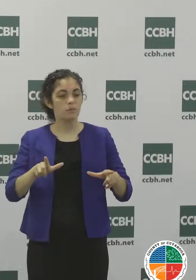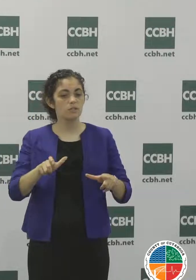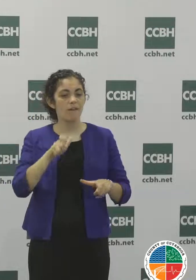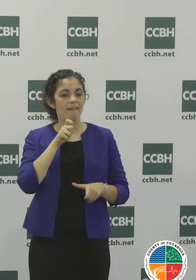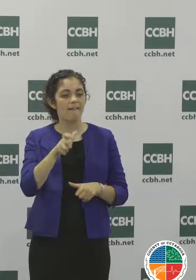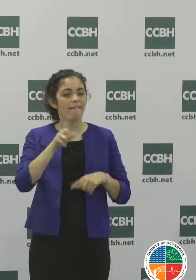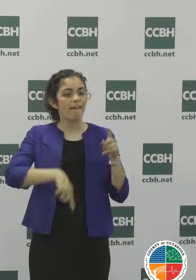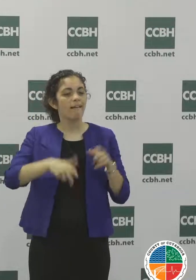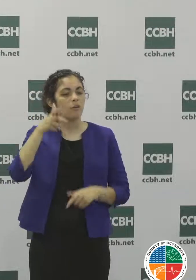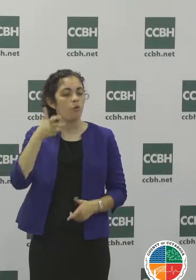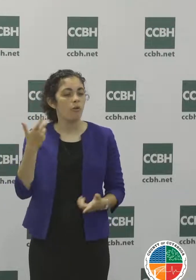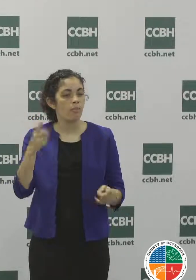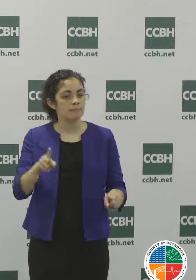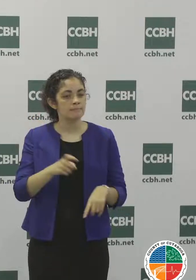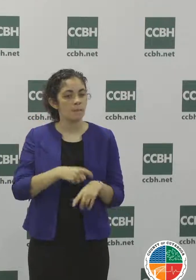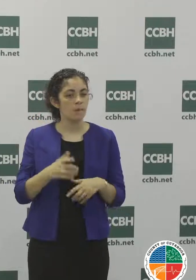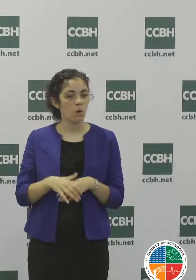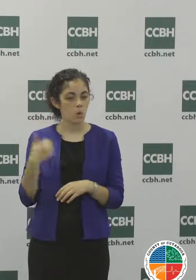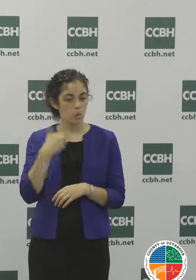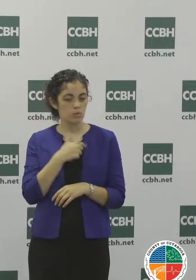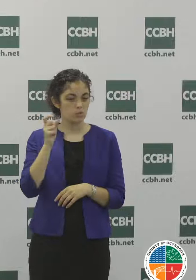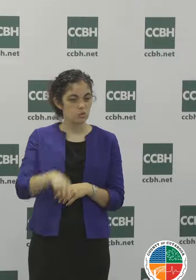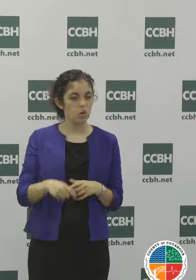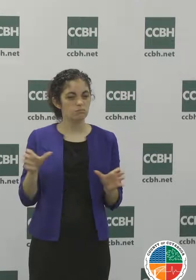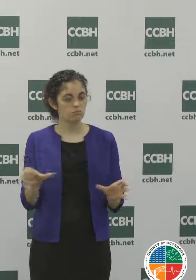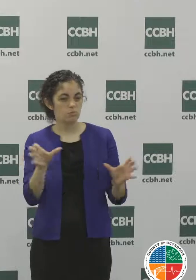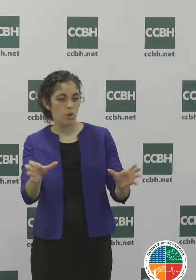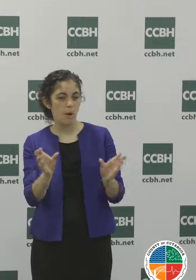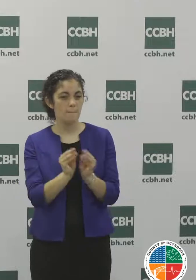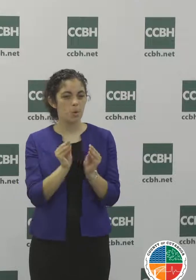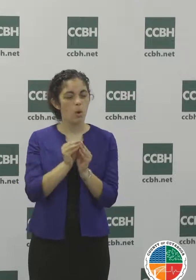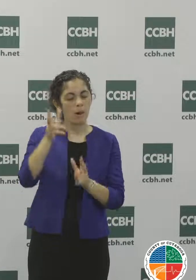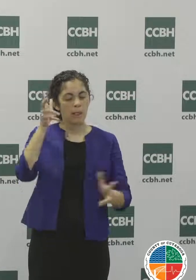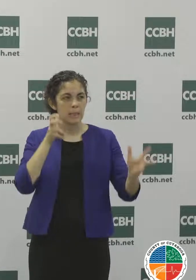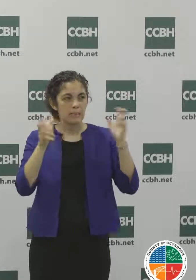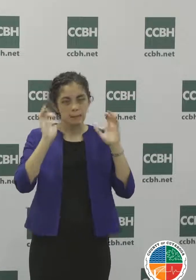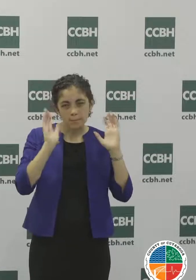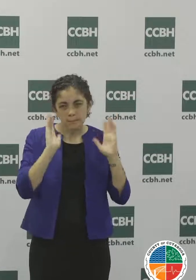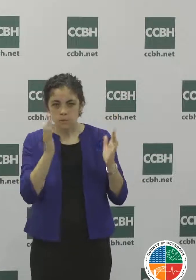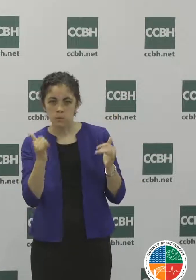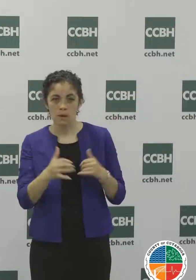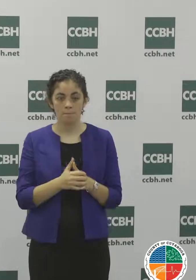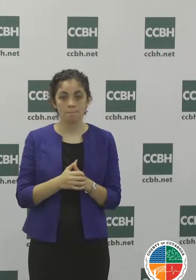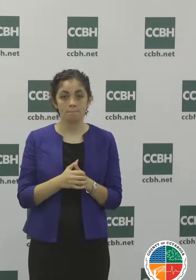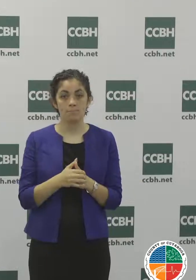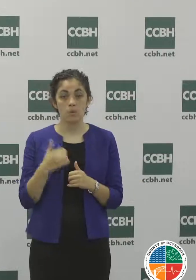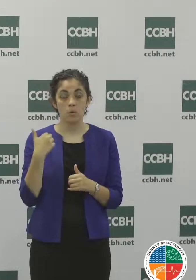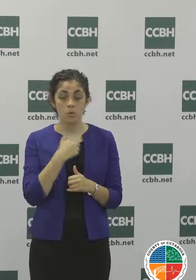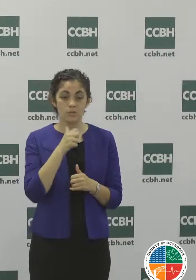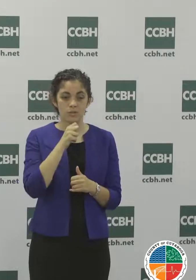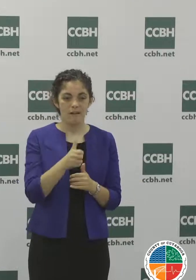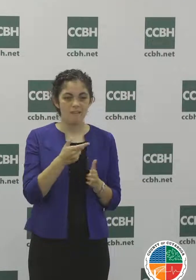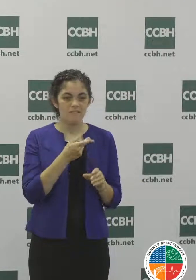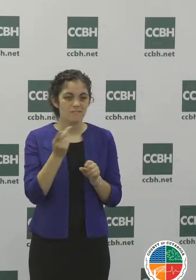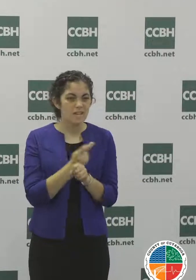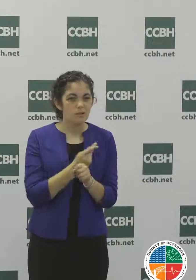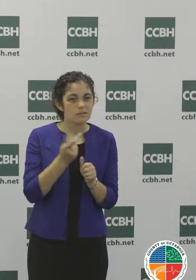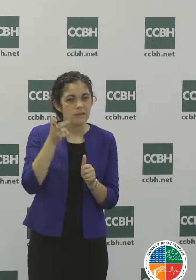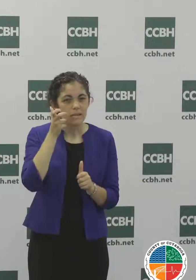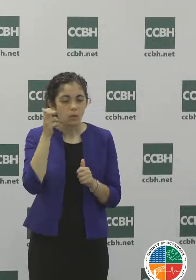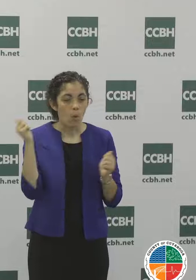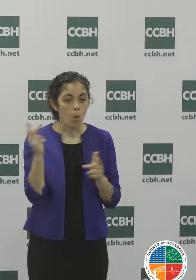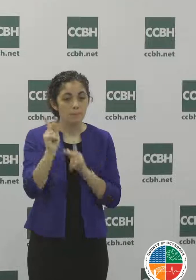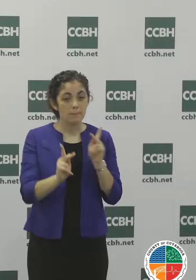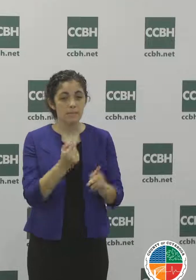unheard. He said that we should be doing a lot of listening right now. This time, we should not fail to hear what people